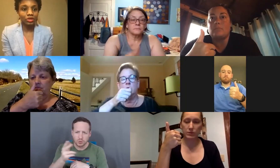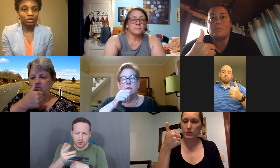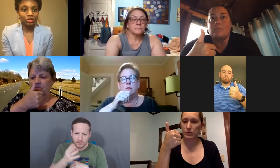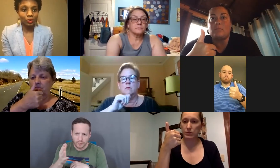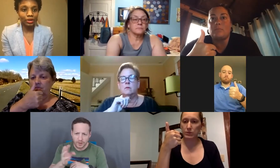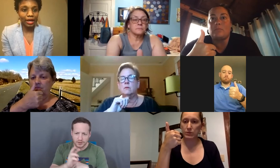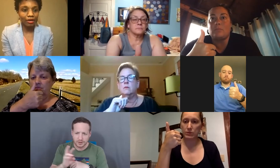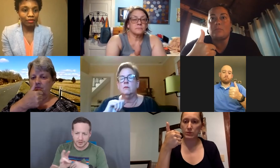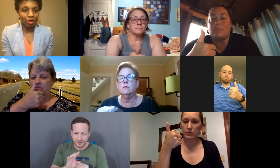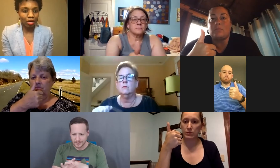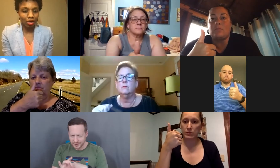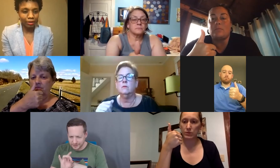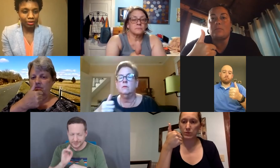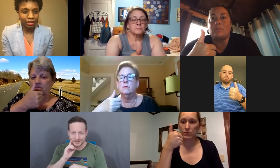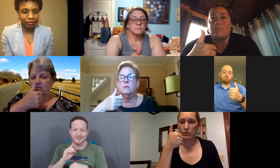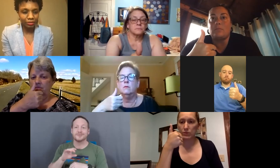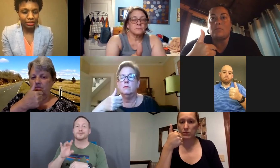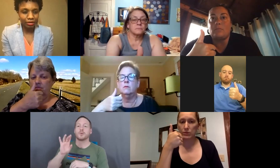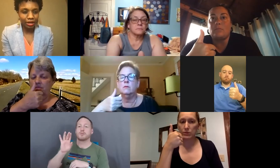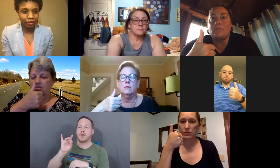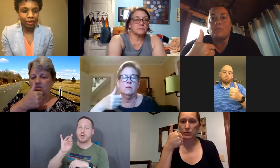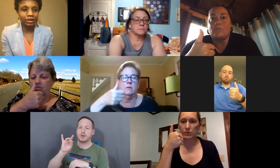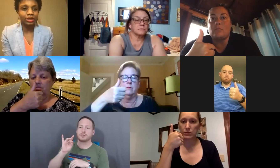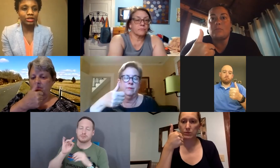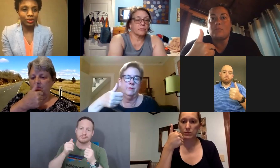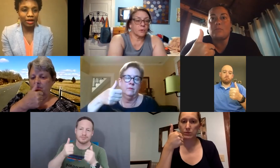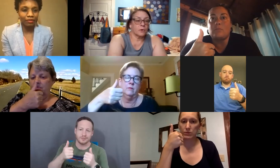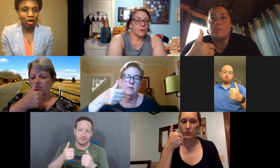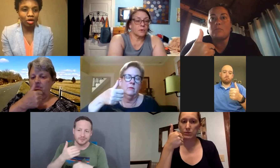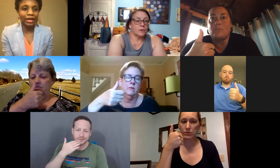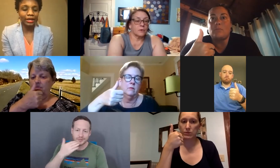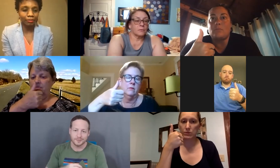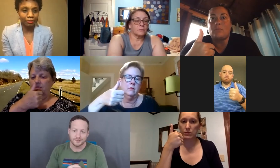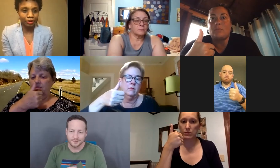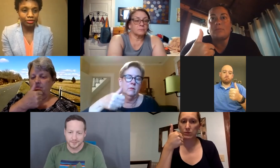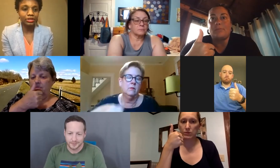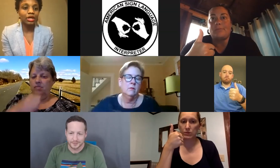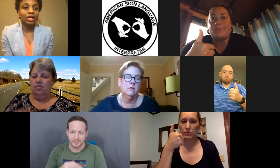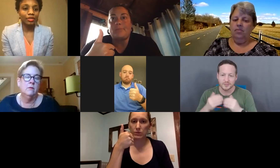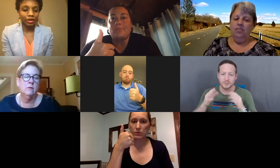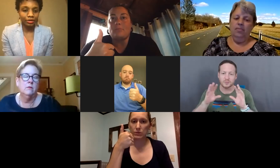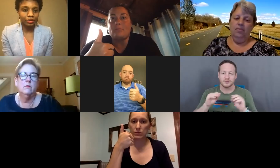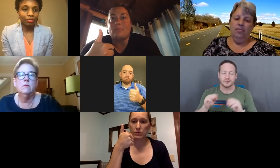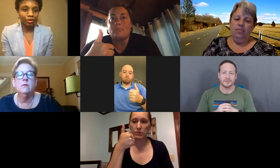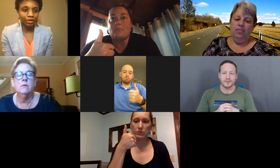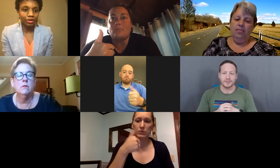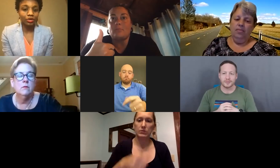So we have all, I believe, I'm just counting everyone. So we have all 8 members that are in support. So if we can go